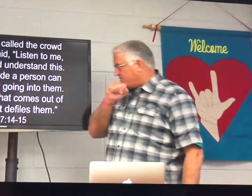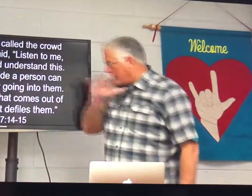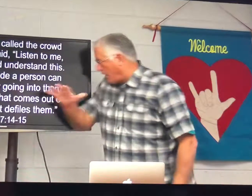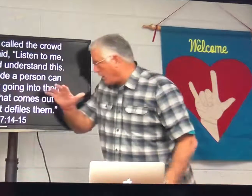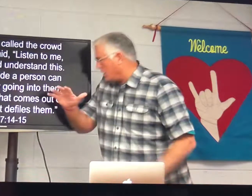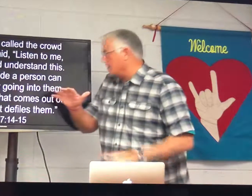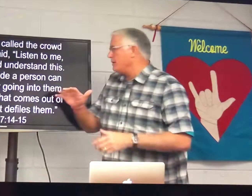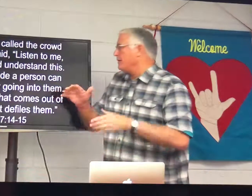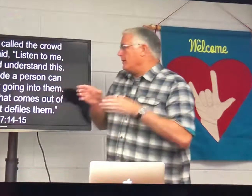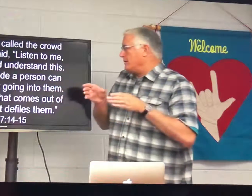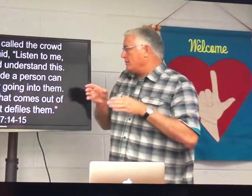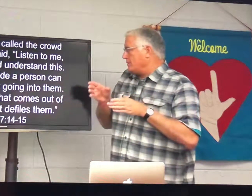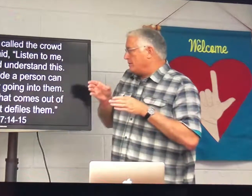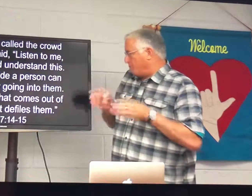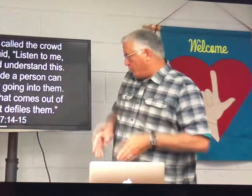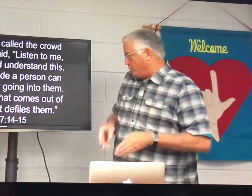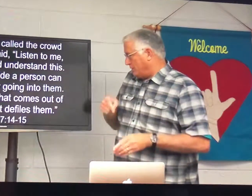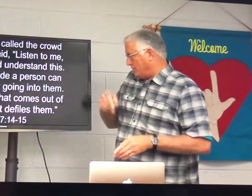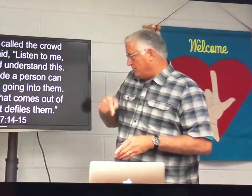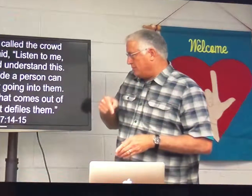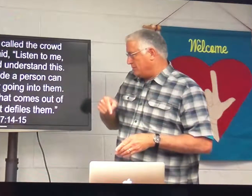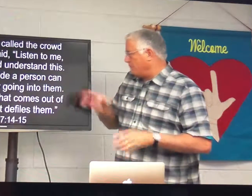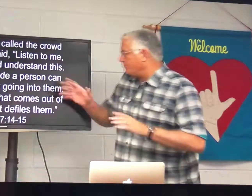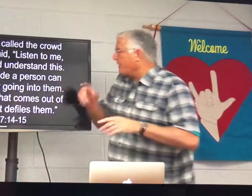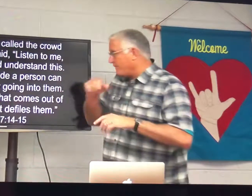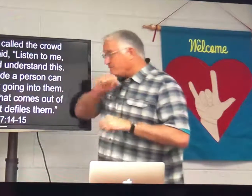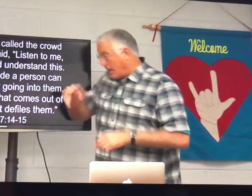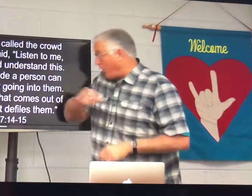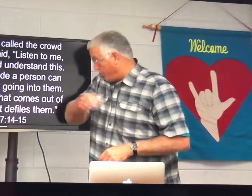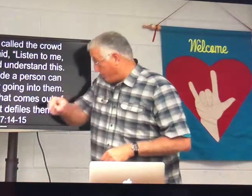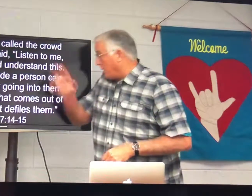like the 8-foot rims when you used to dunk on those when you were in high school. It felt really cool.